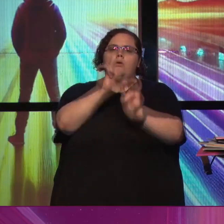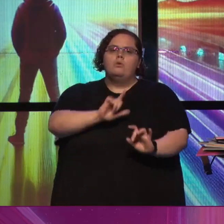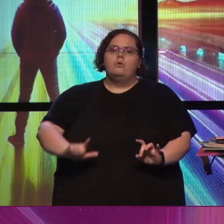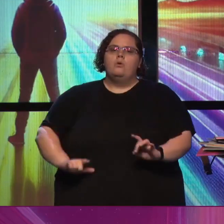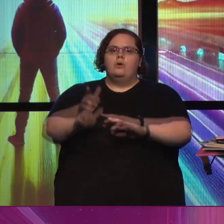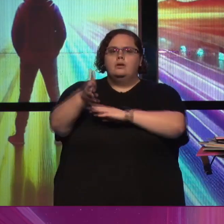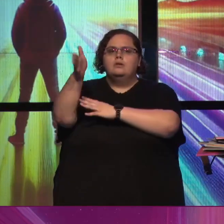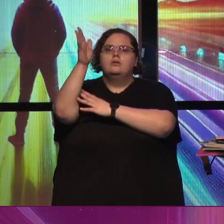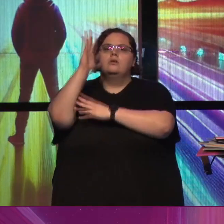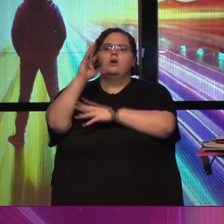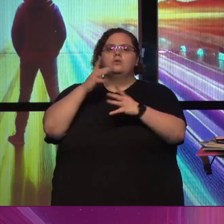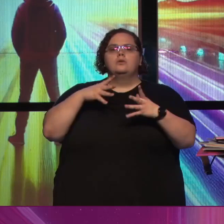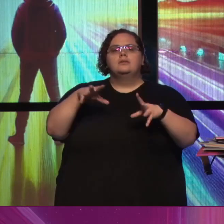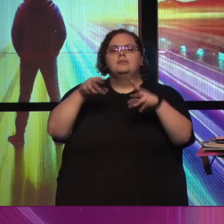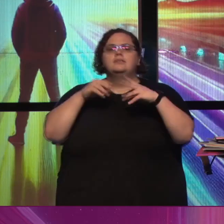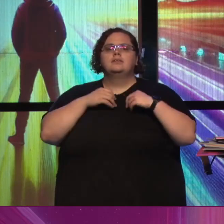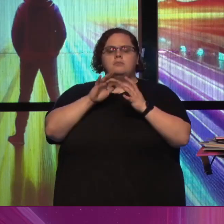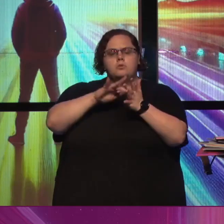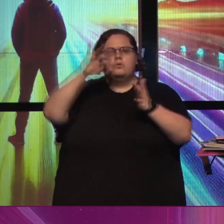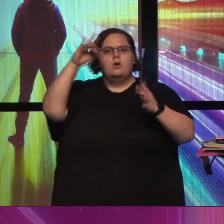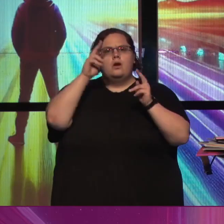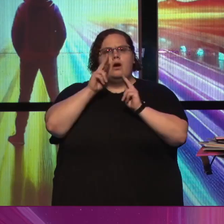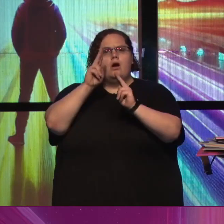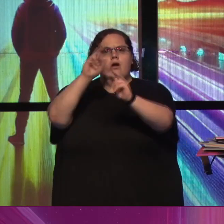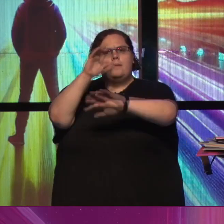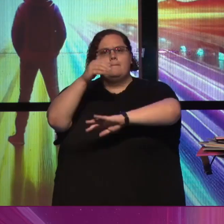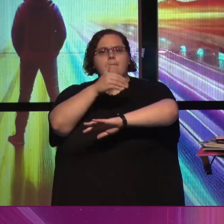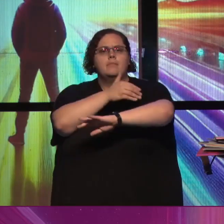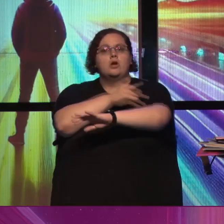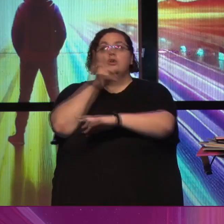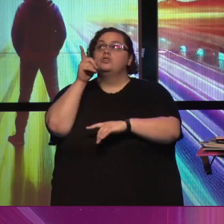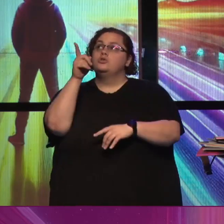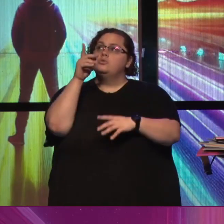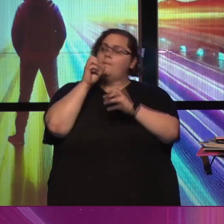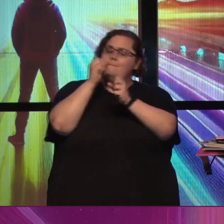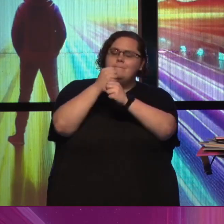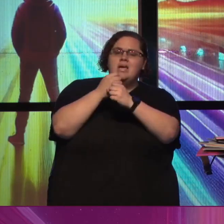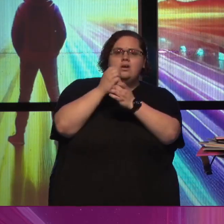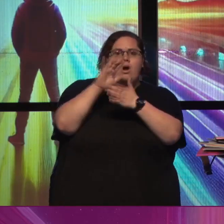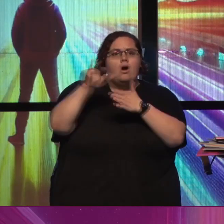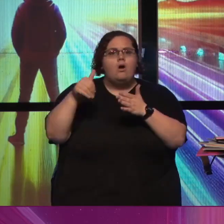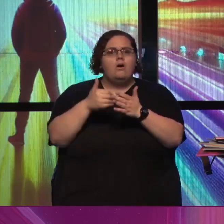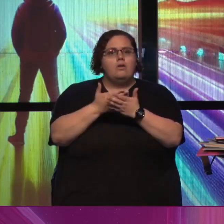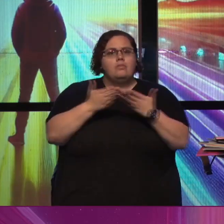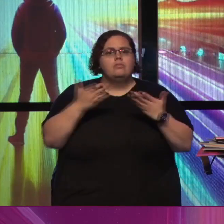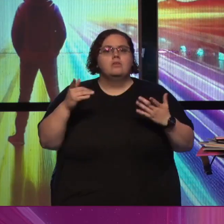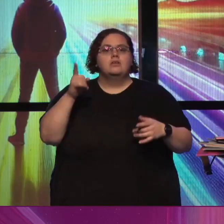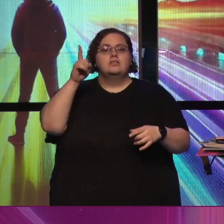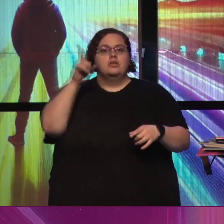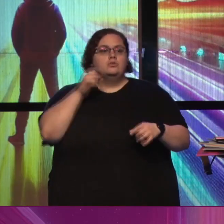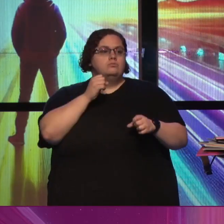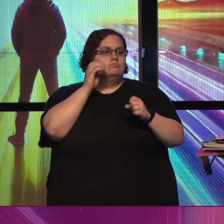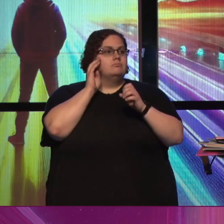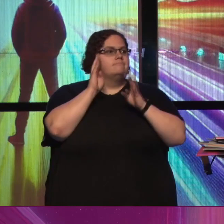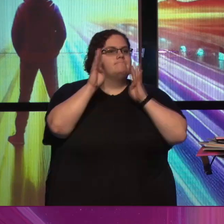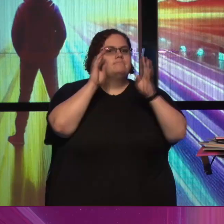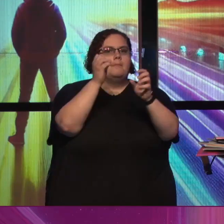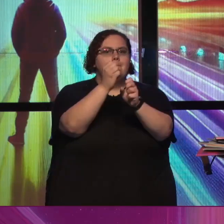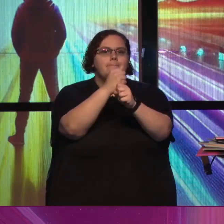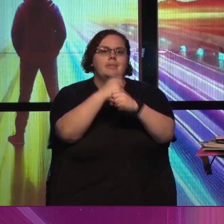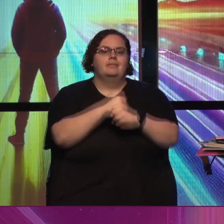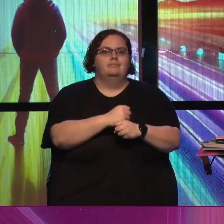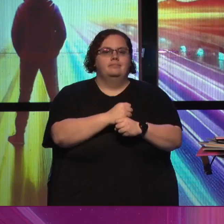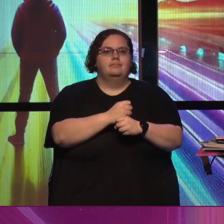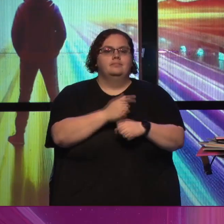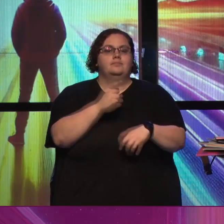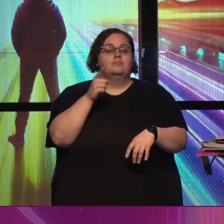God, to receive glory and honor and power, for you created all things, and by your will they existed and were created. Now, if you're